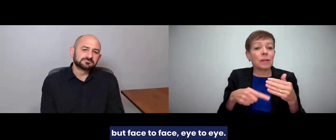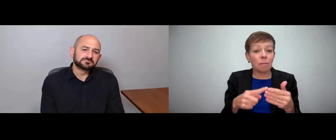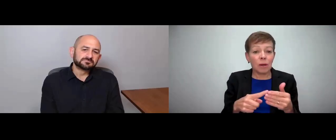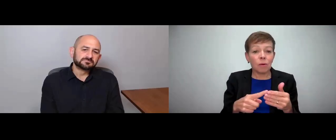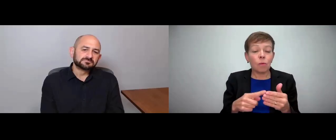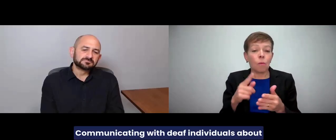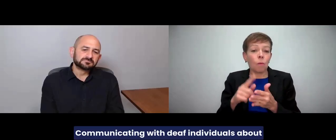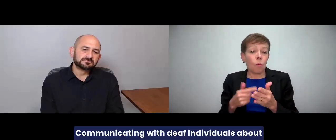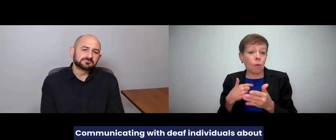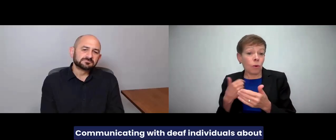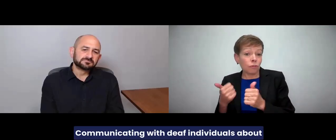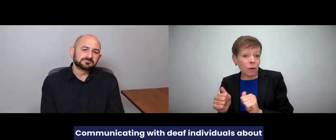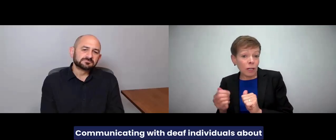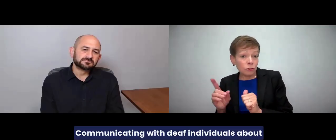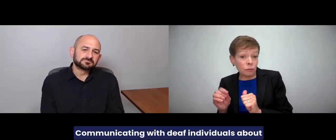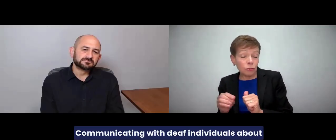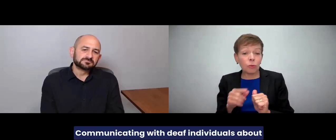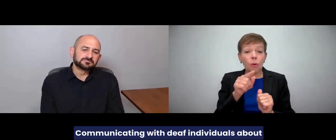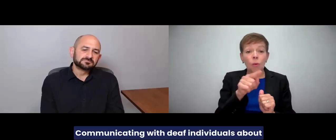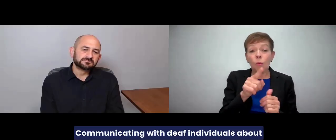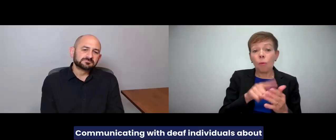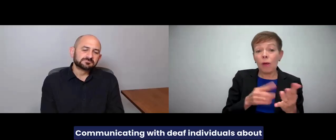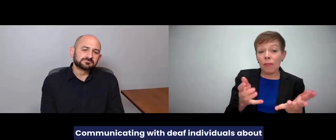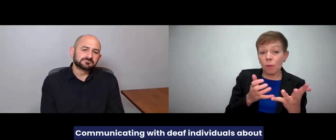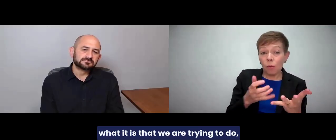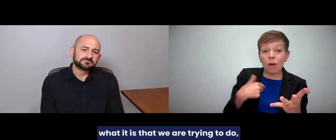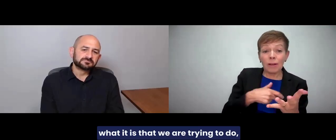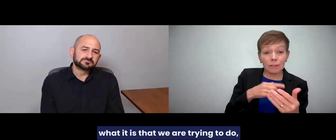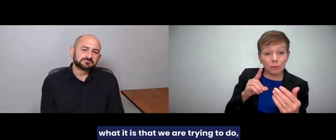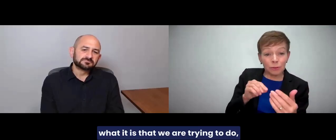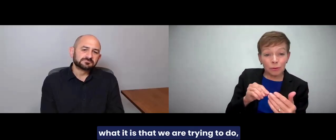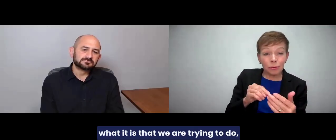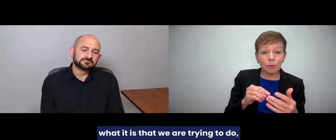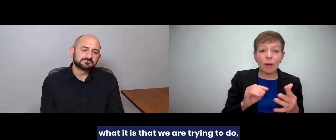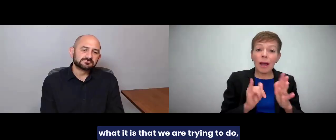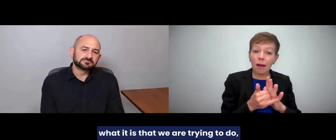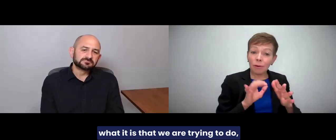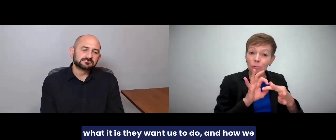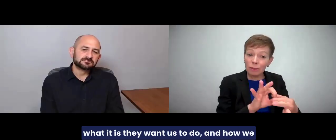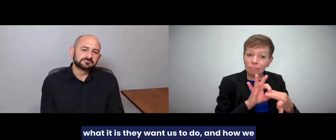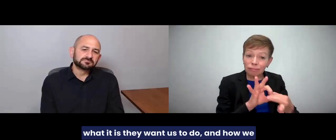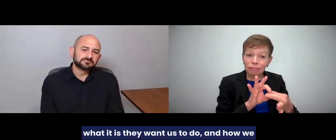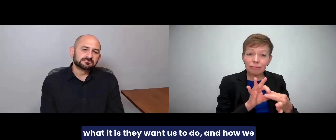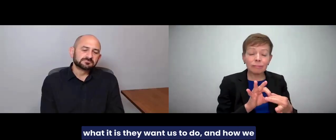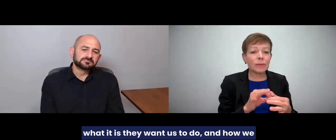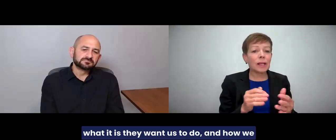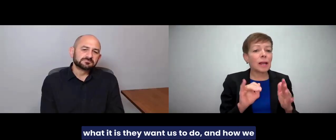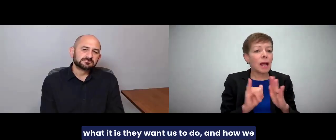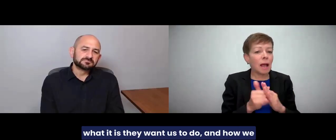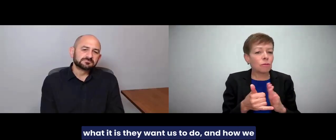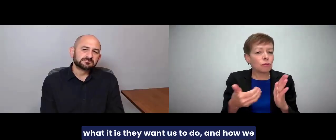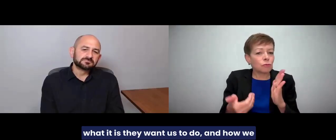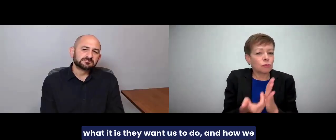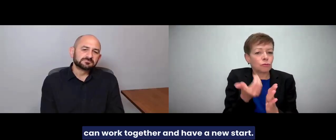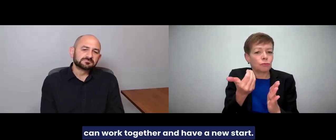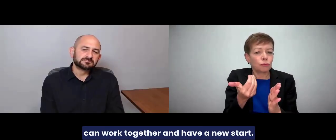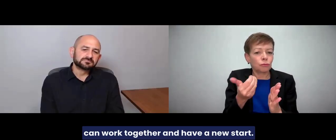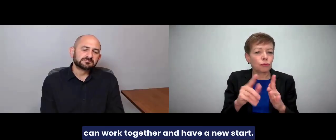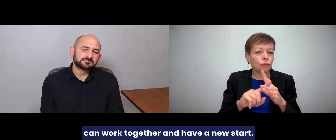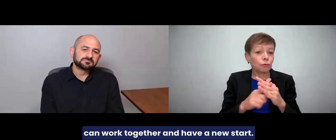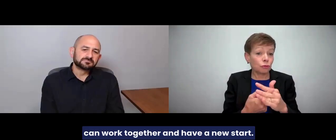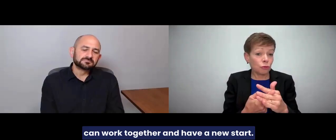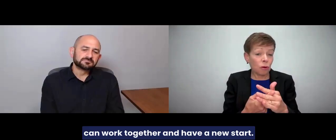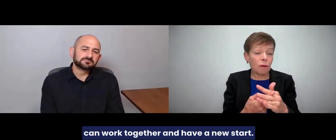eye to eye, communicating with deaf individuals about what it is that we're trying to do, what it is they want us to do, and how we can